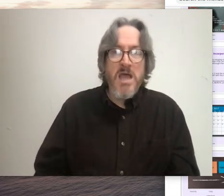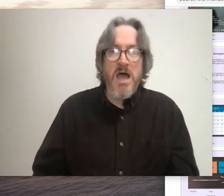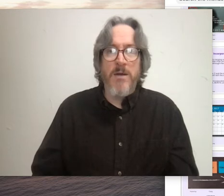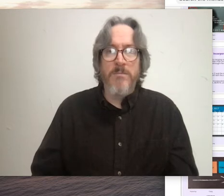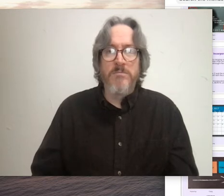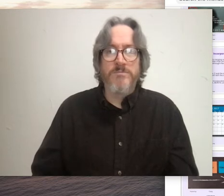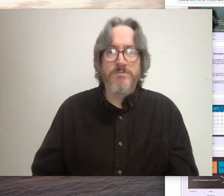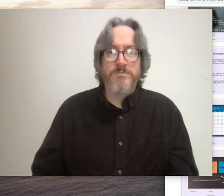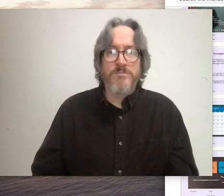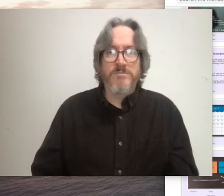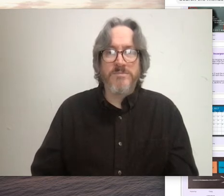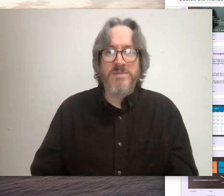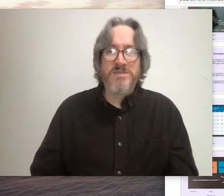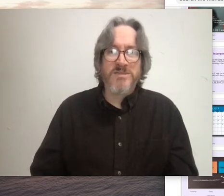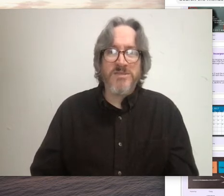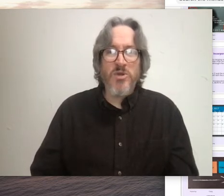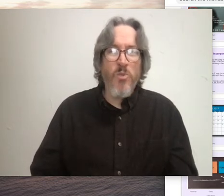Right?